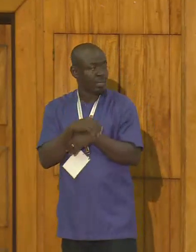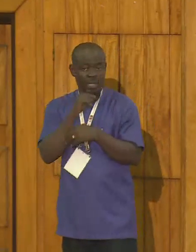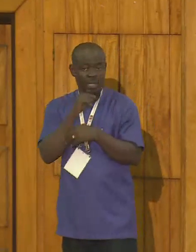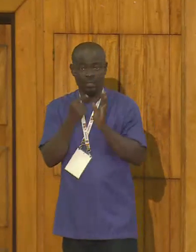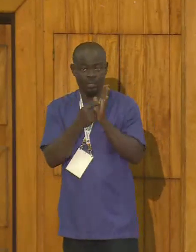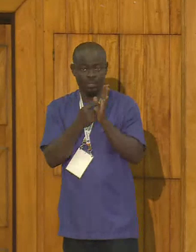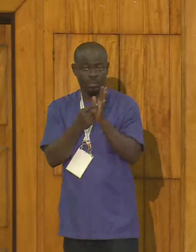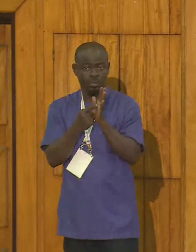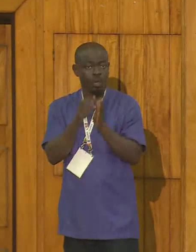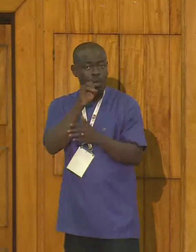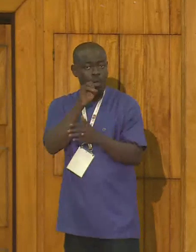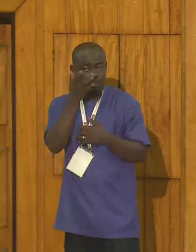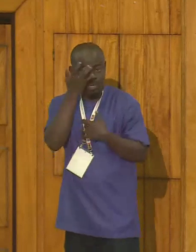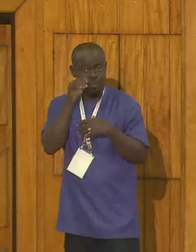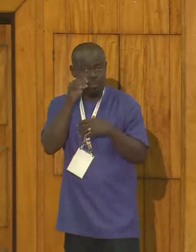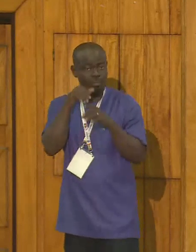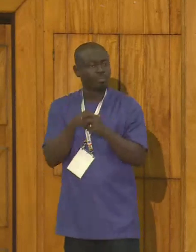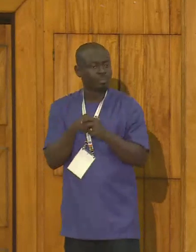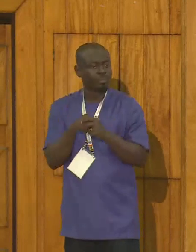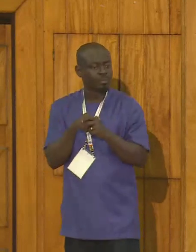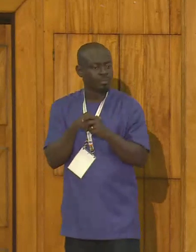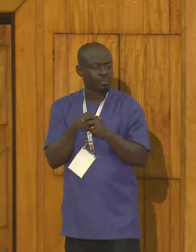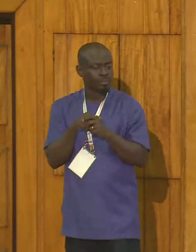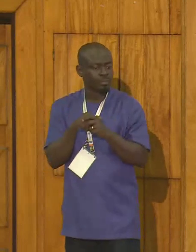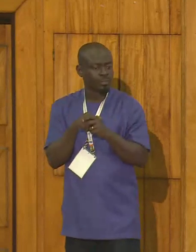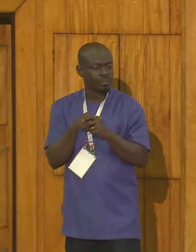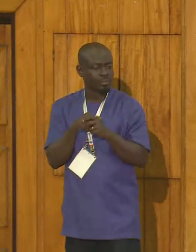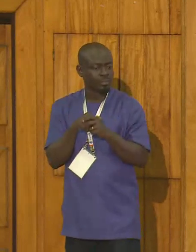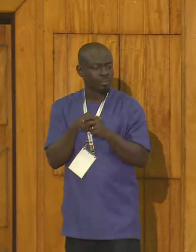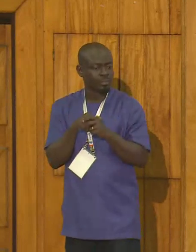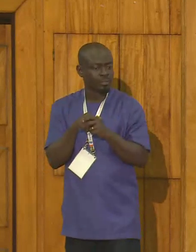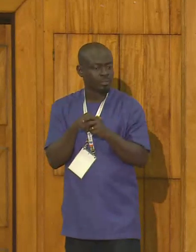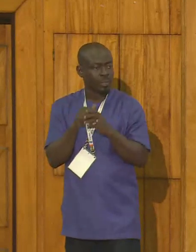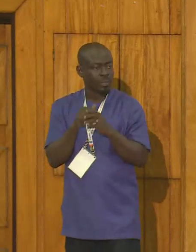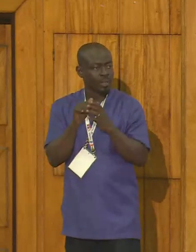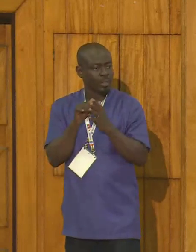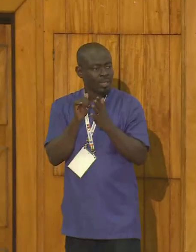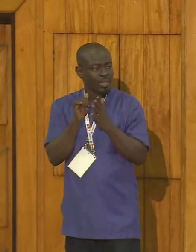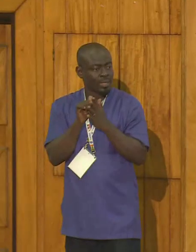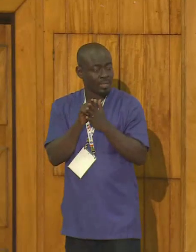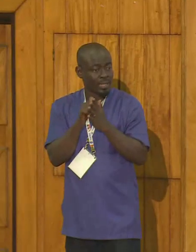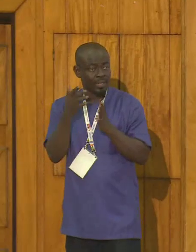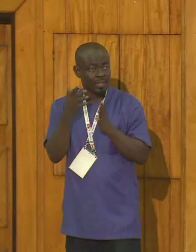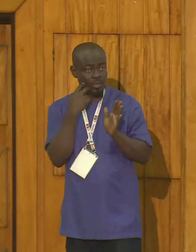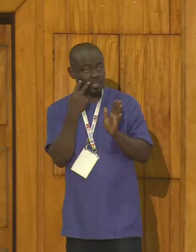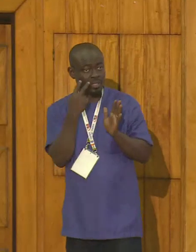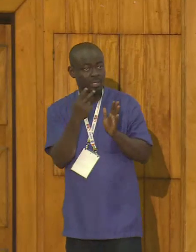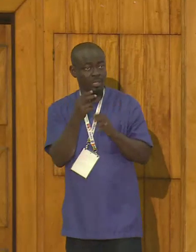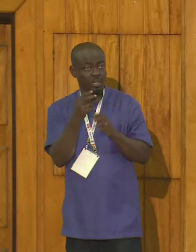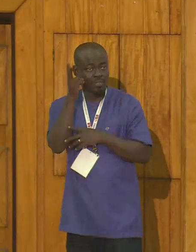manifestation of schistosomiasis hematobium, and the symptoms include